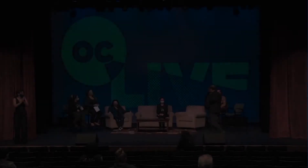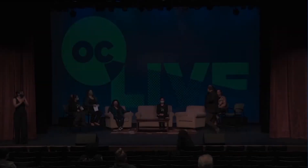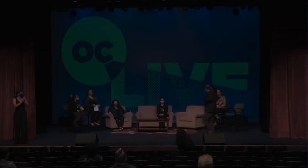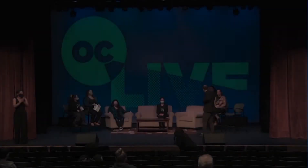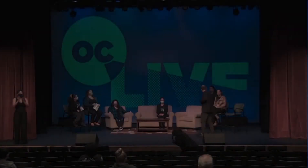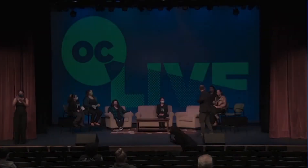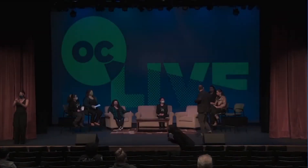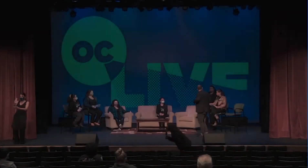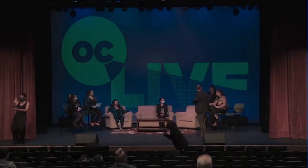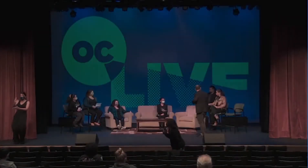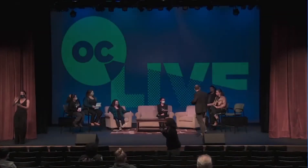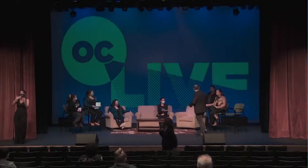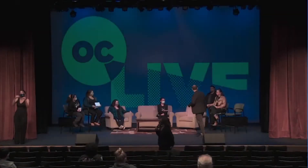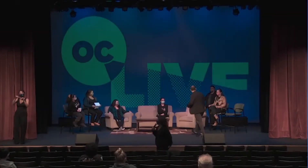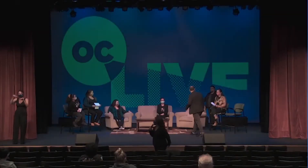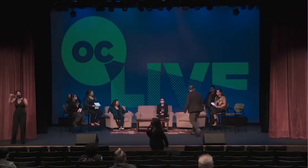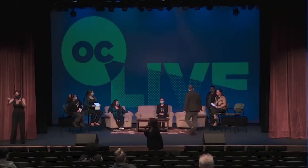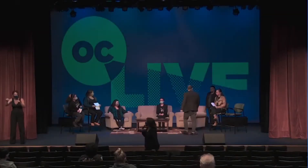Okay.